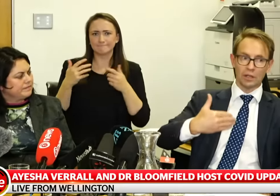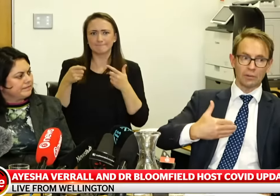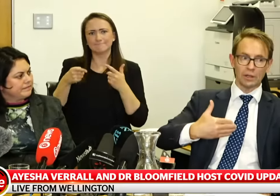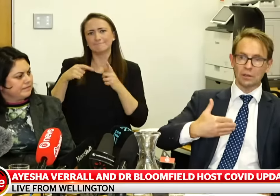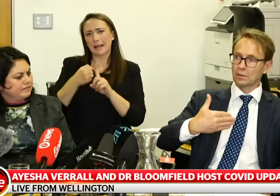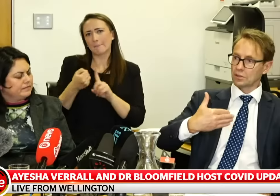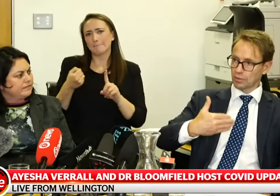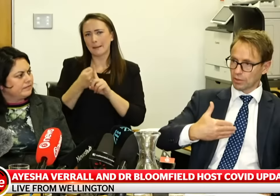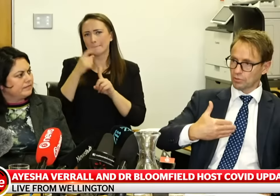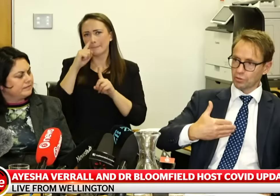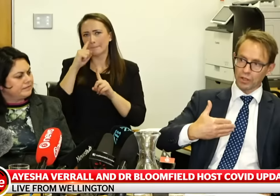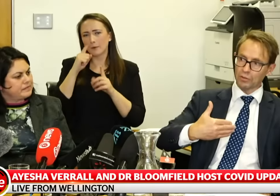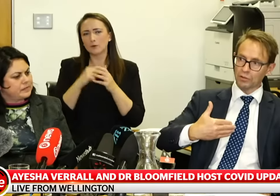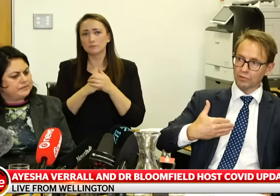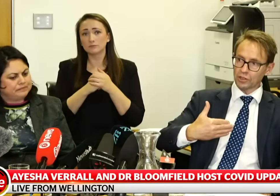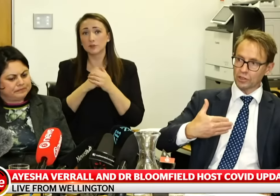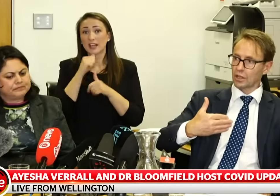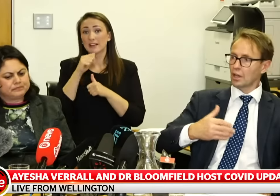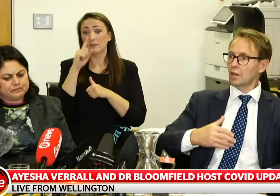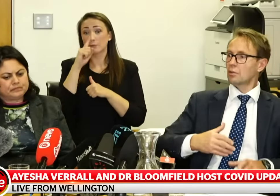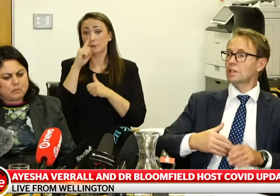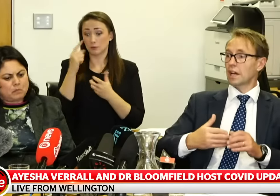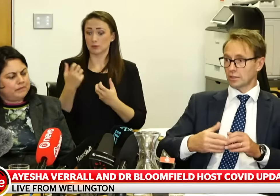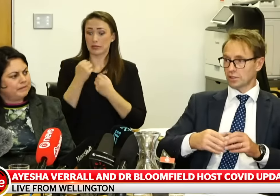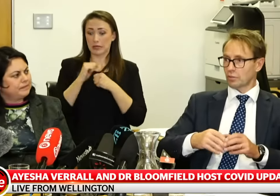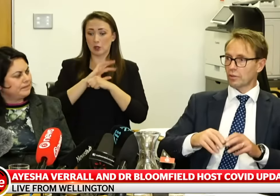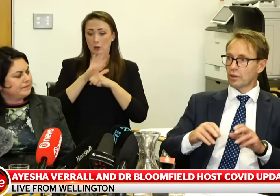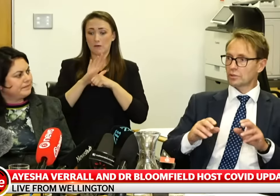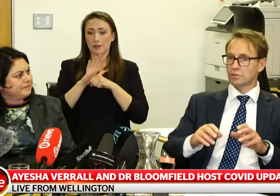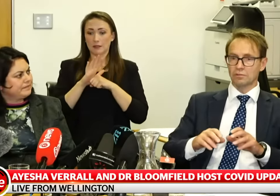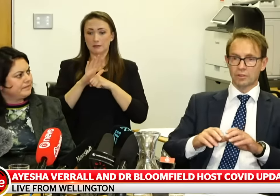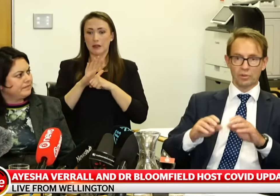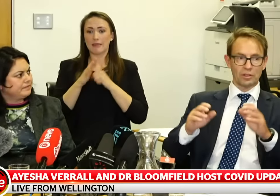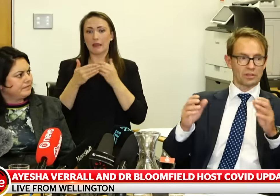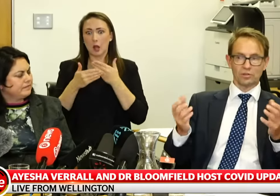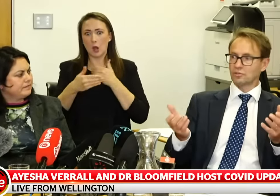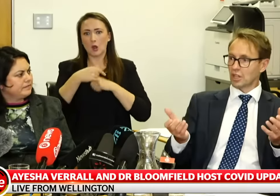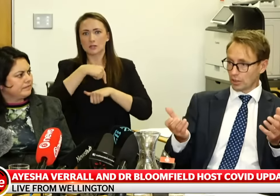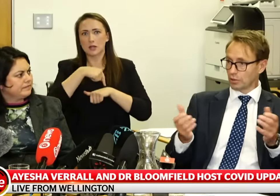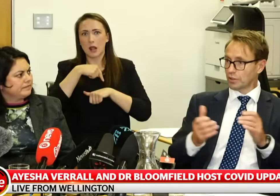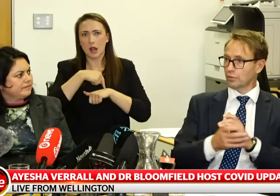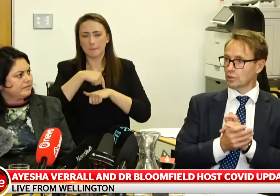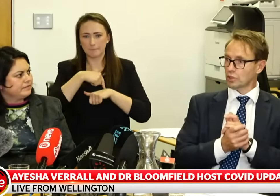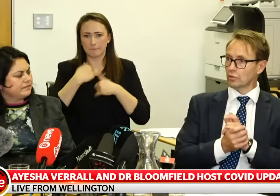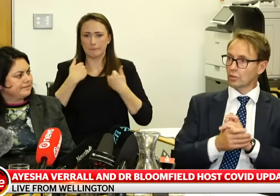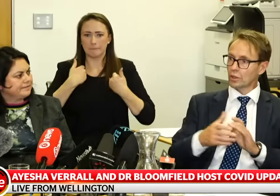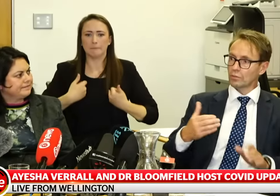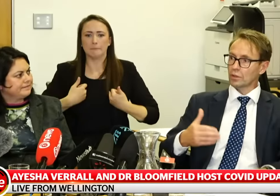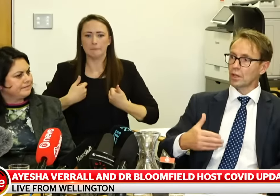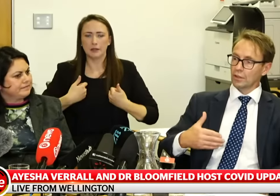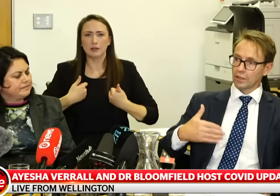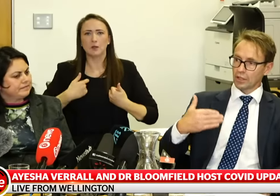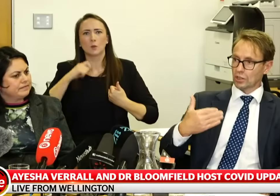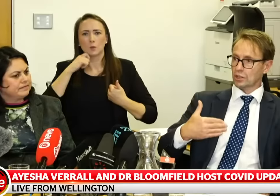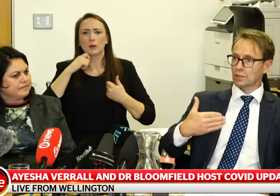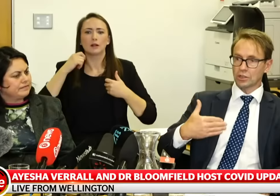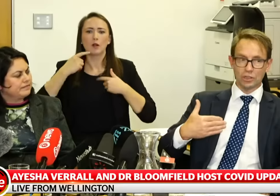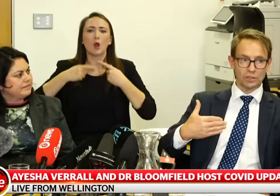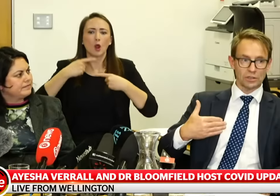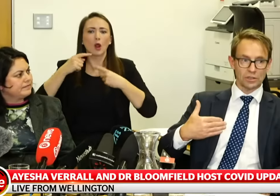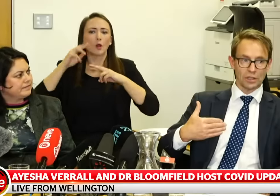have ongoing symptoms from COVID infection, regardless of whether those fit within a sort of technical definition of long COVID, that